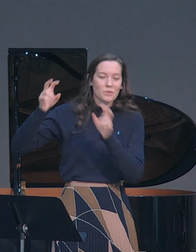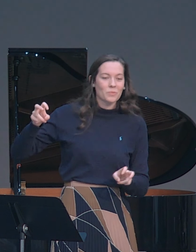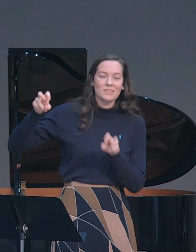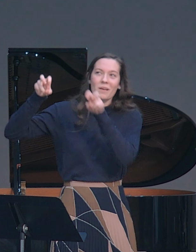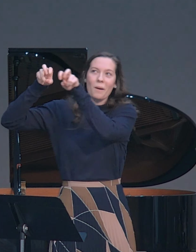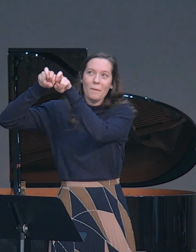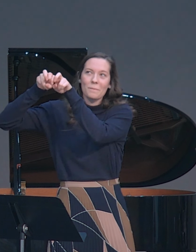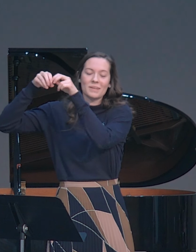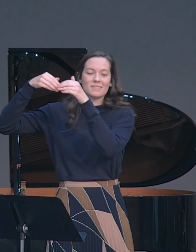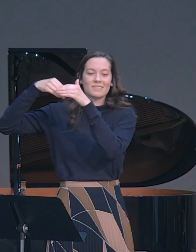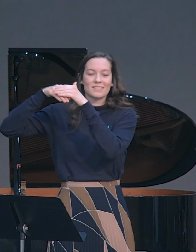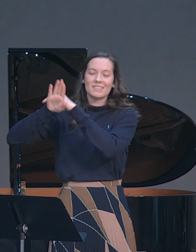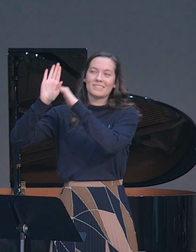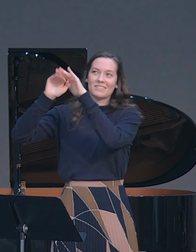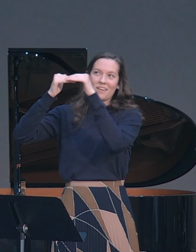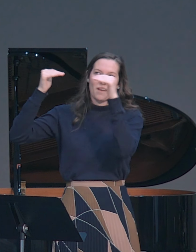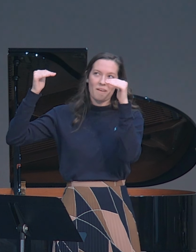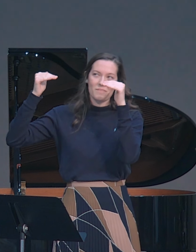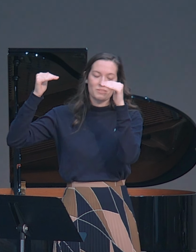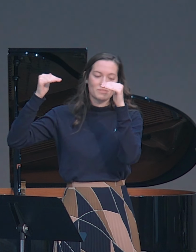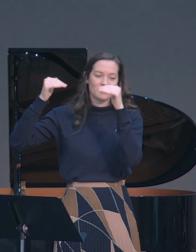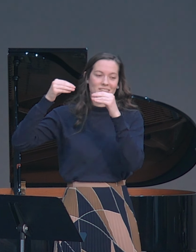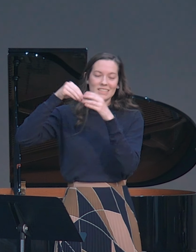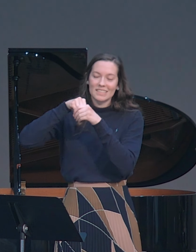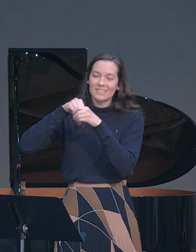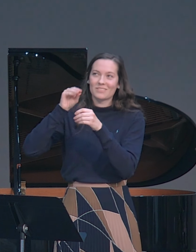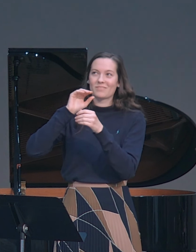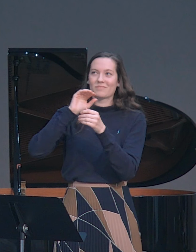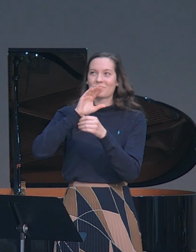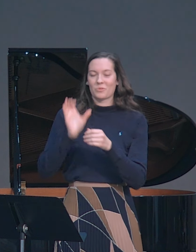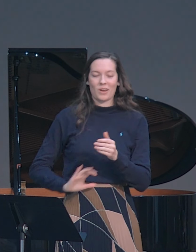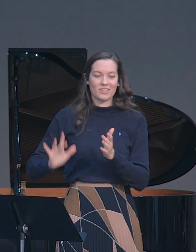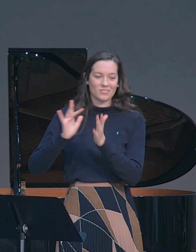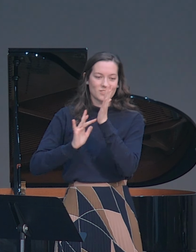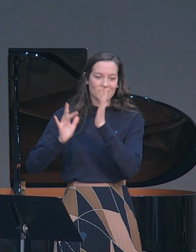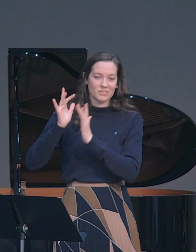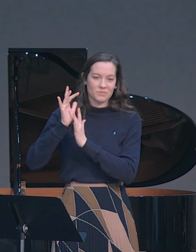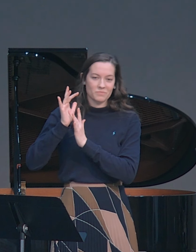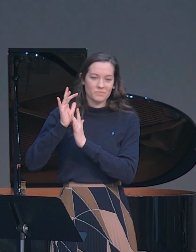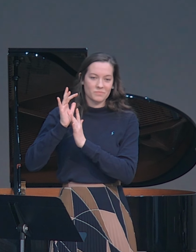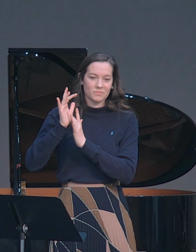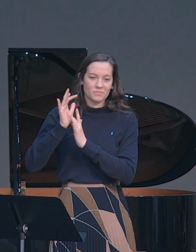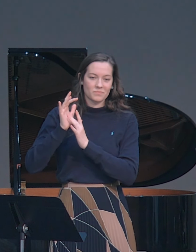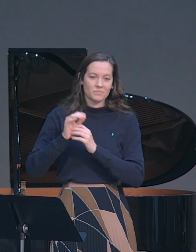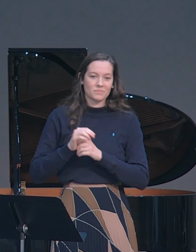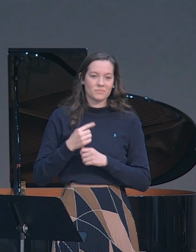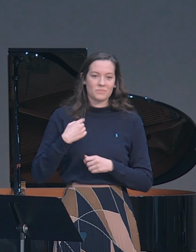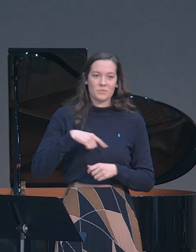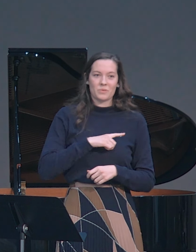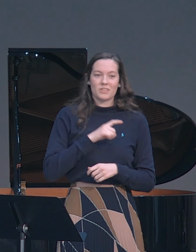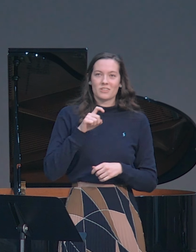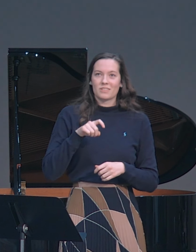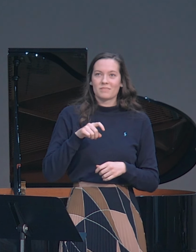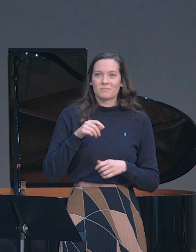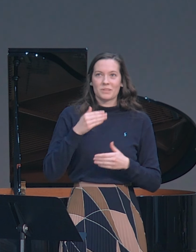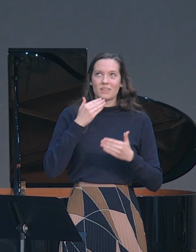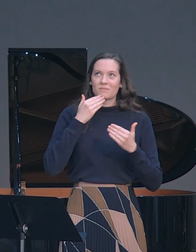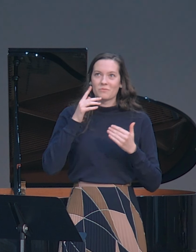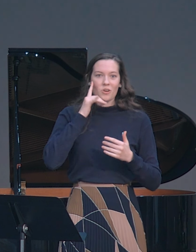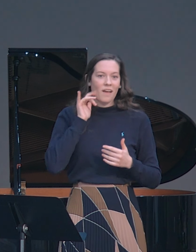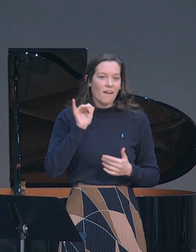in the heavenly places in Christ Jesus. We can be eternally grateful for